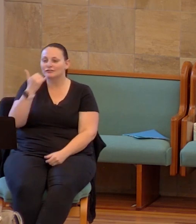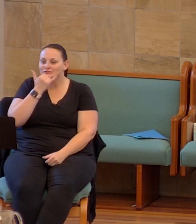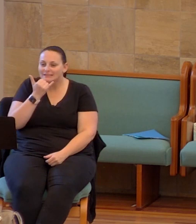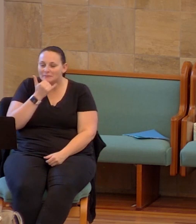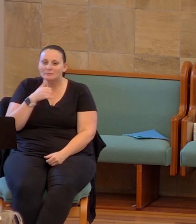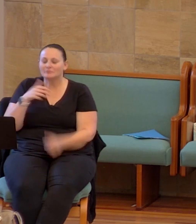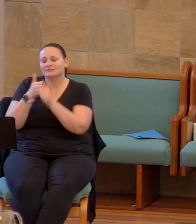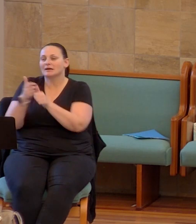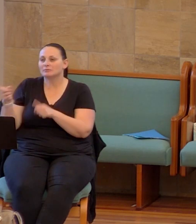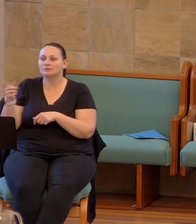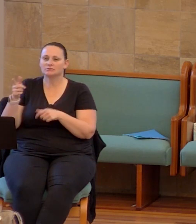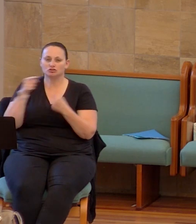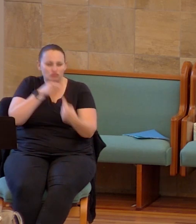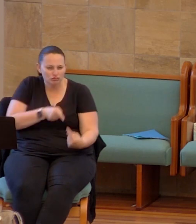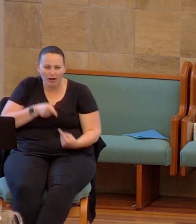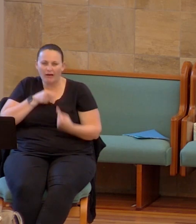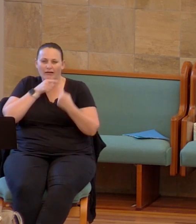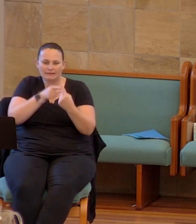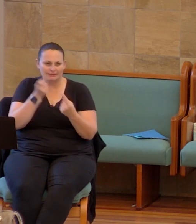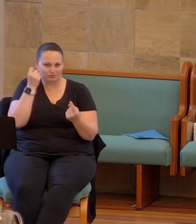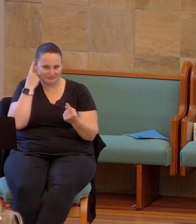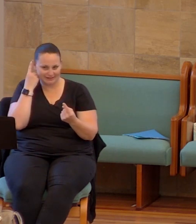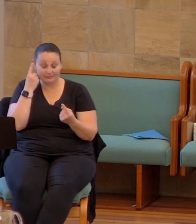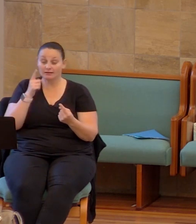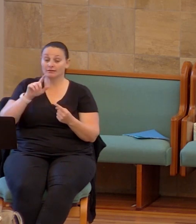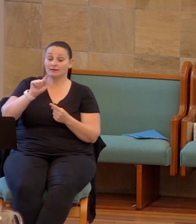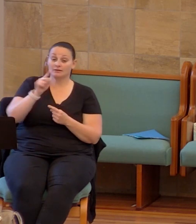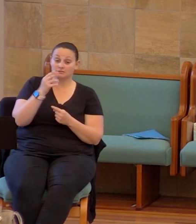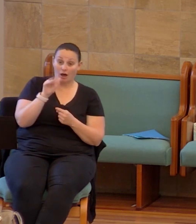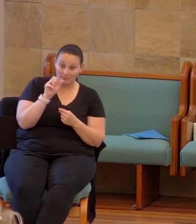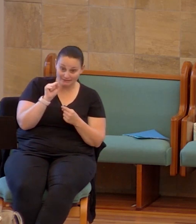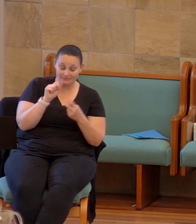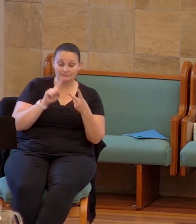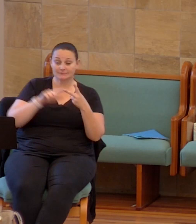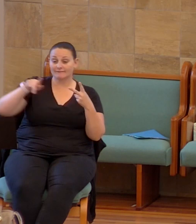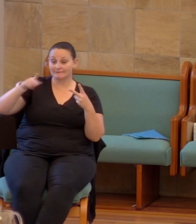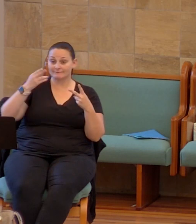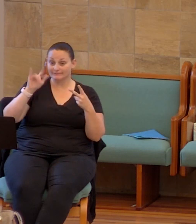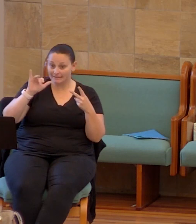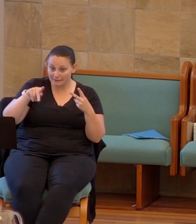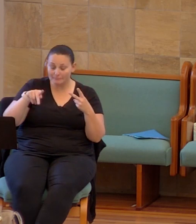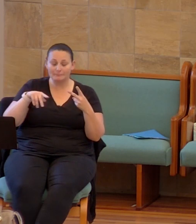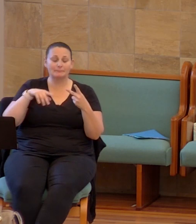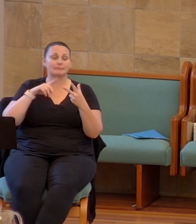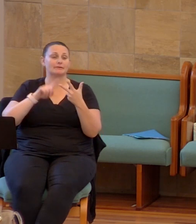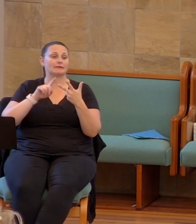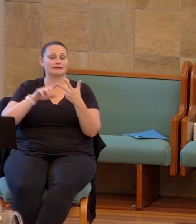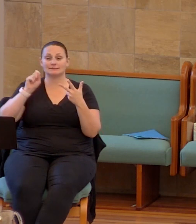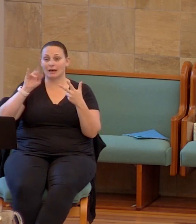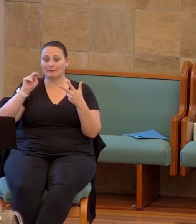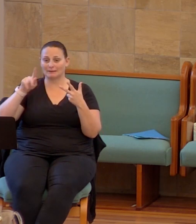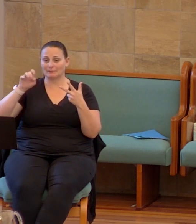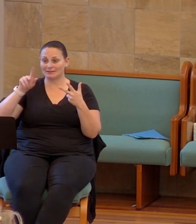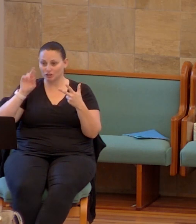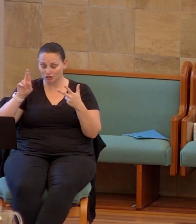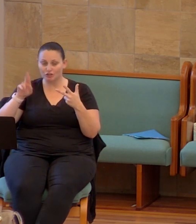disciple struggling. Both Thomas and Philip and Simon Peter before